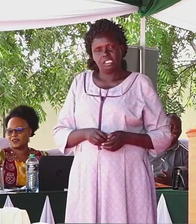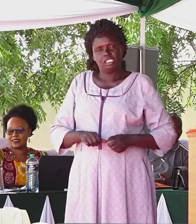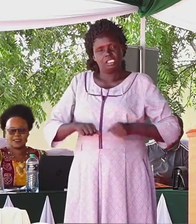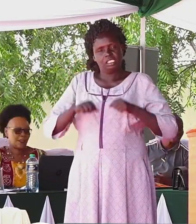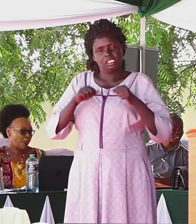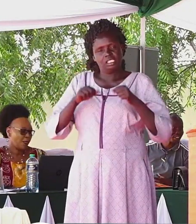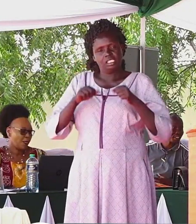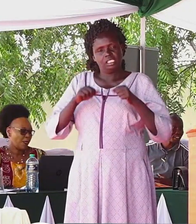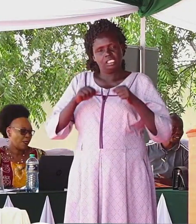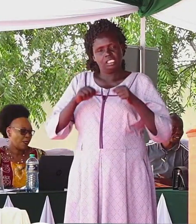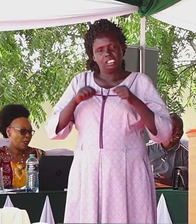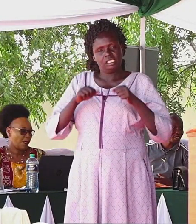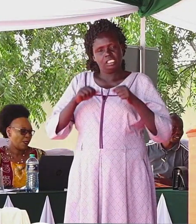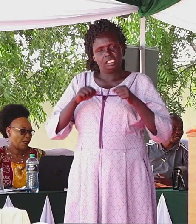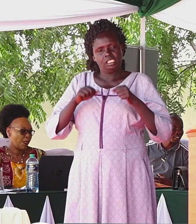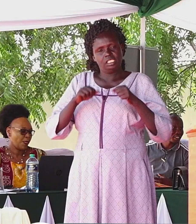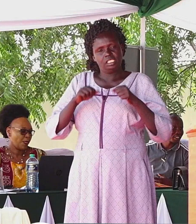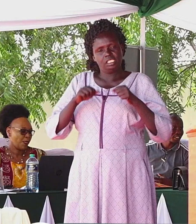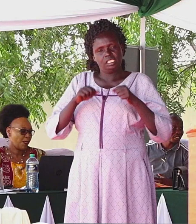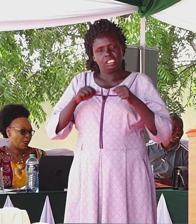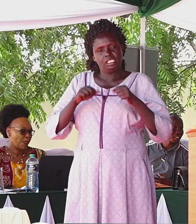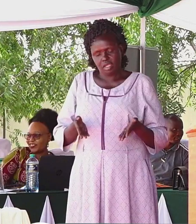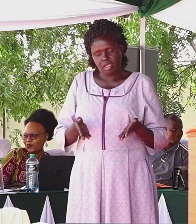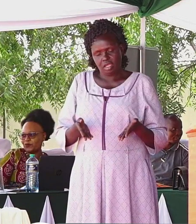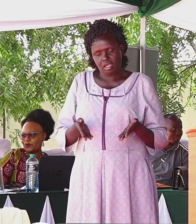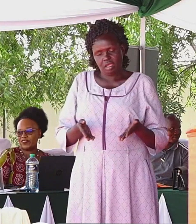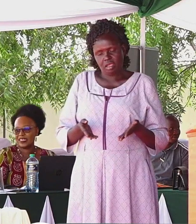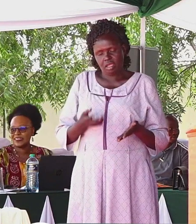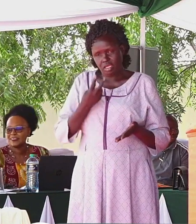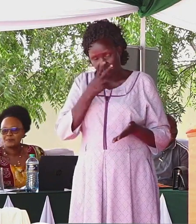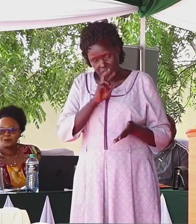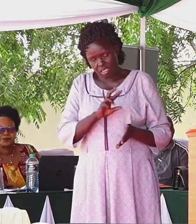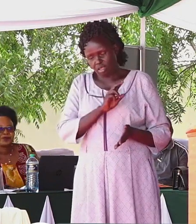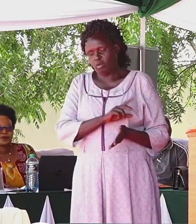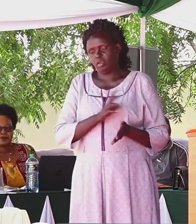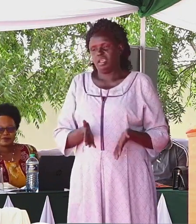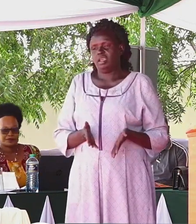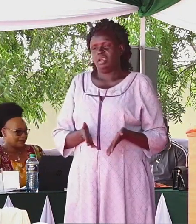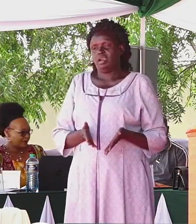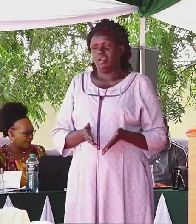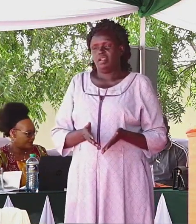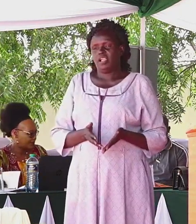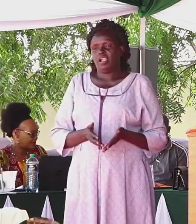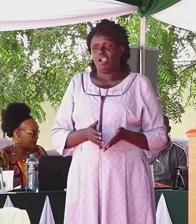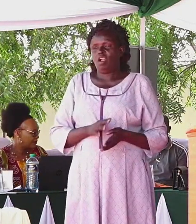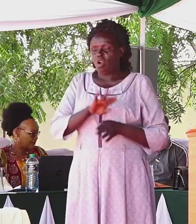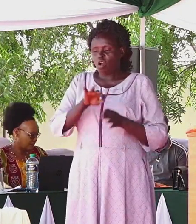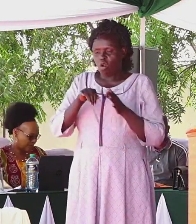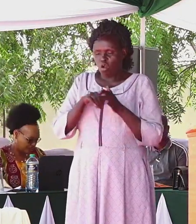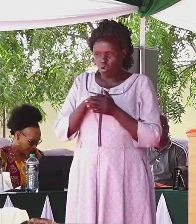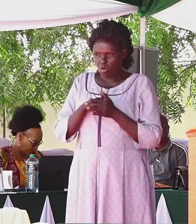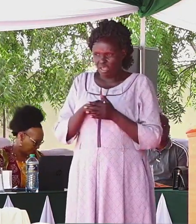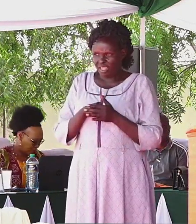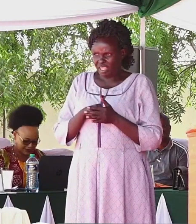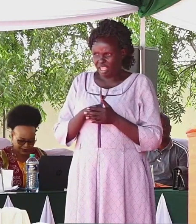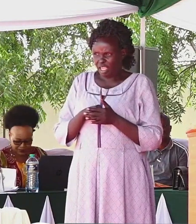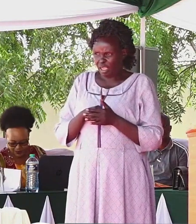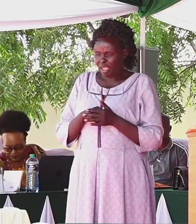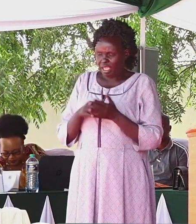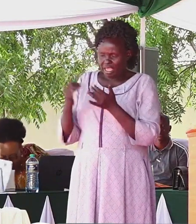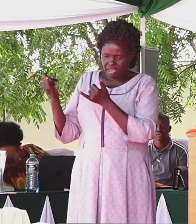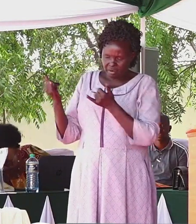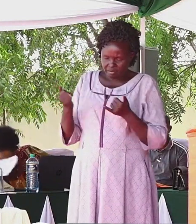chief officers present, I recognize your presence. All the delegates invited